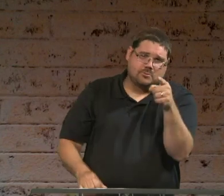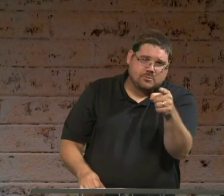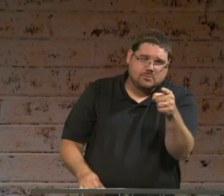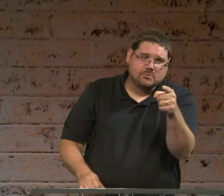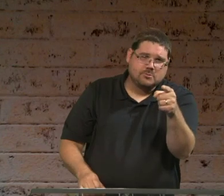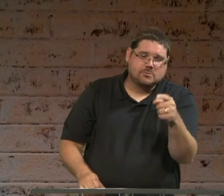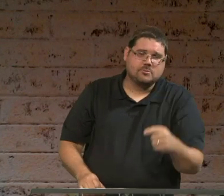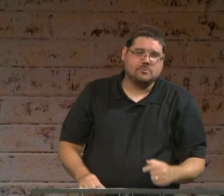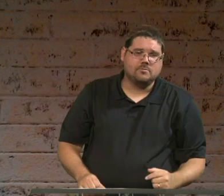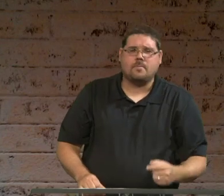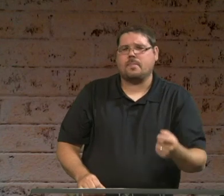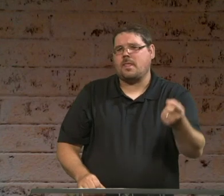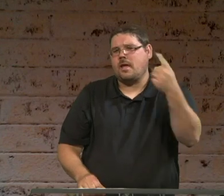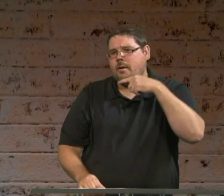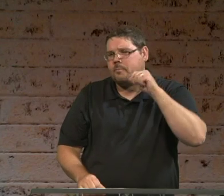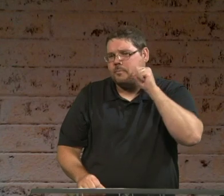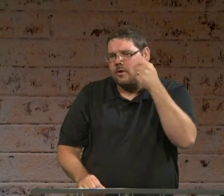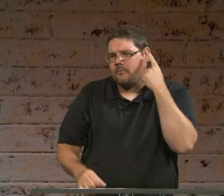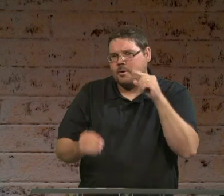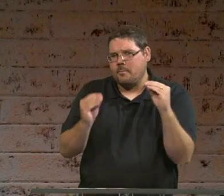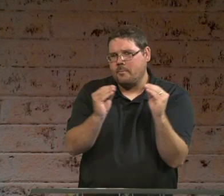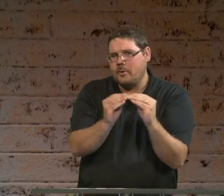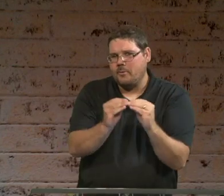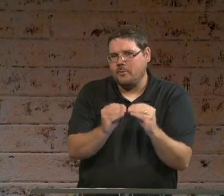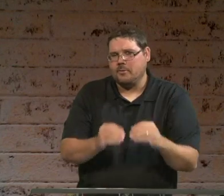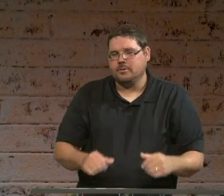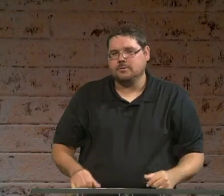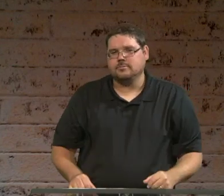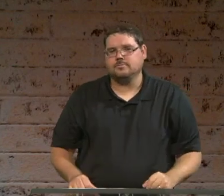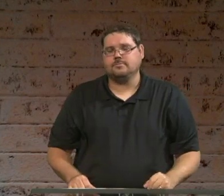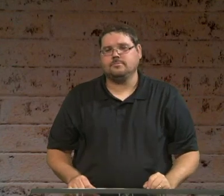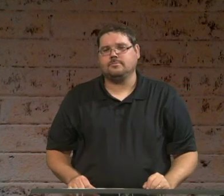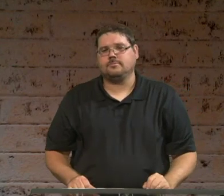and He will hold you. So come back tomorrow for more.